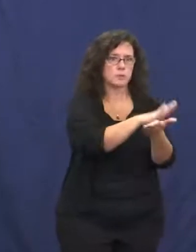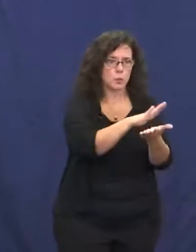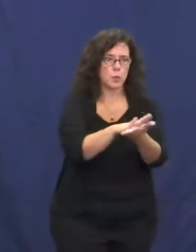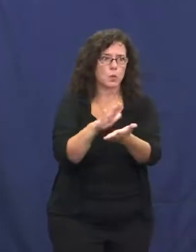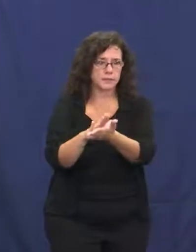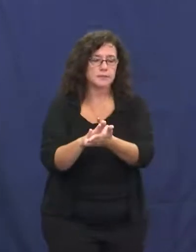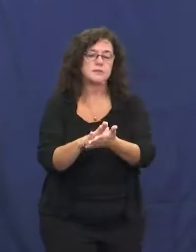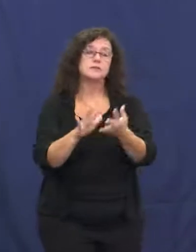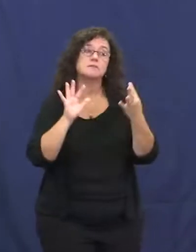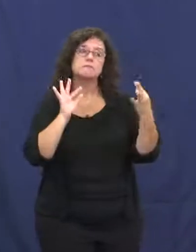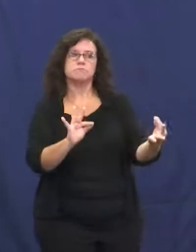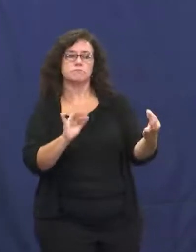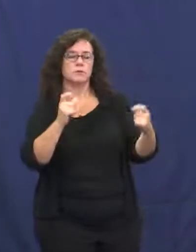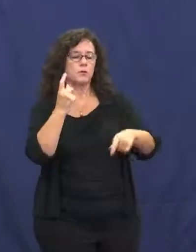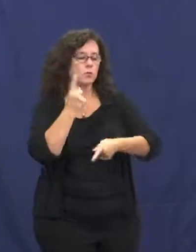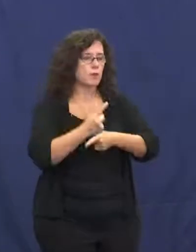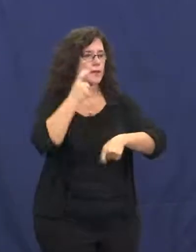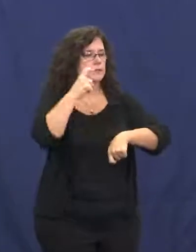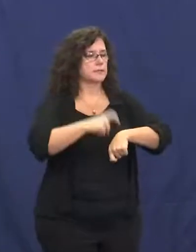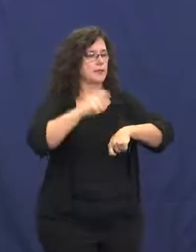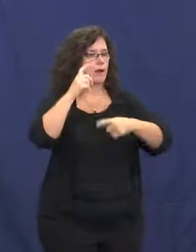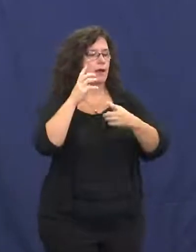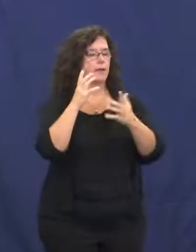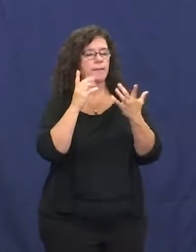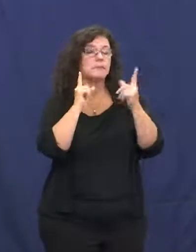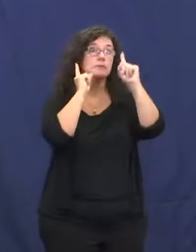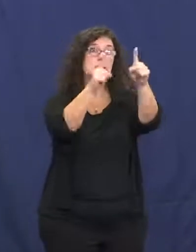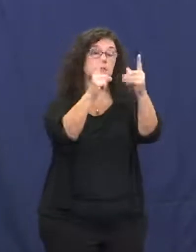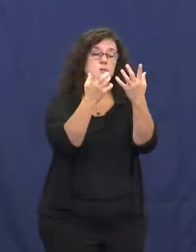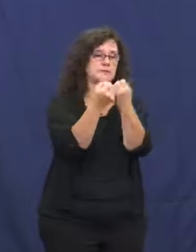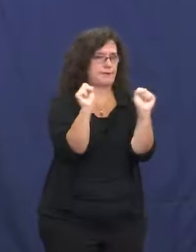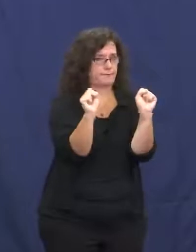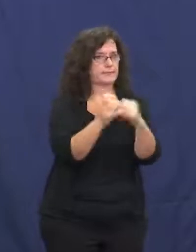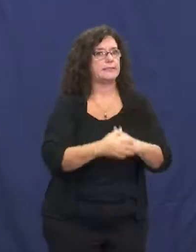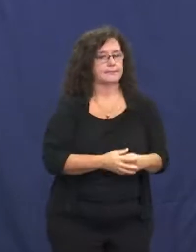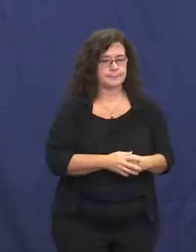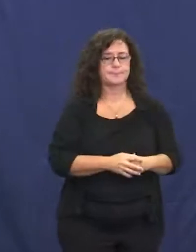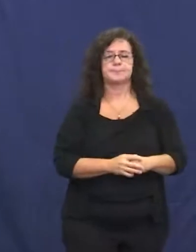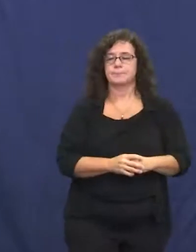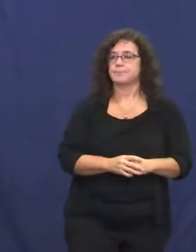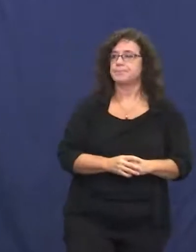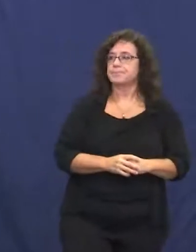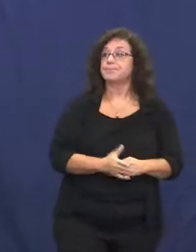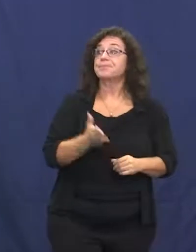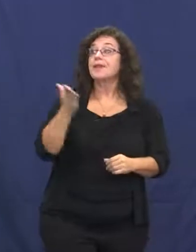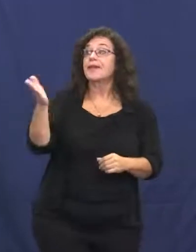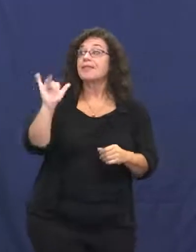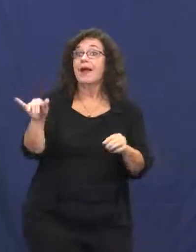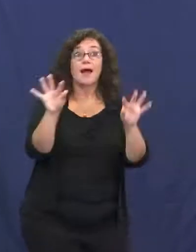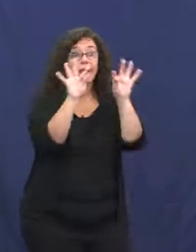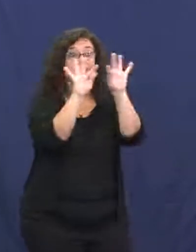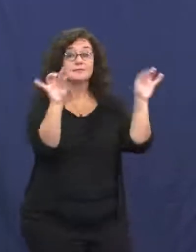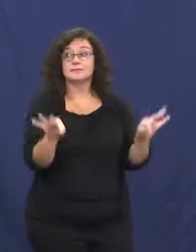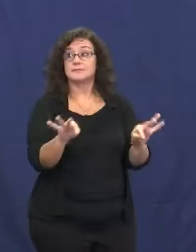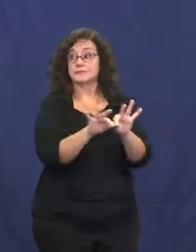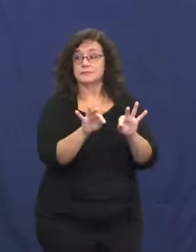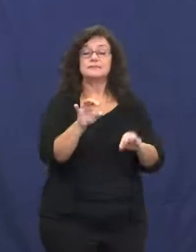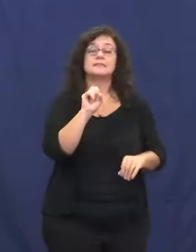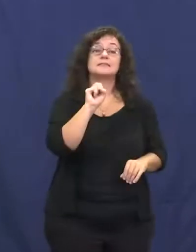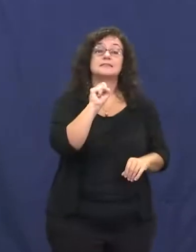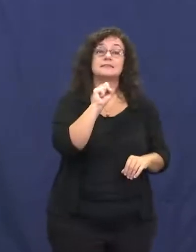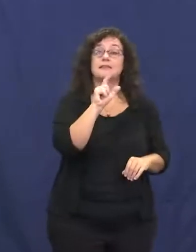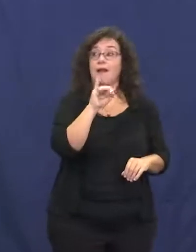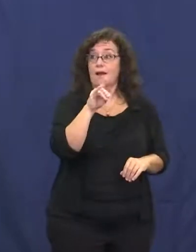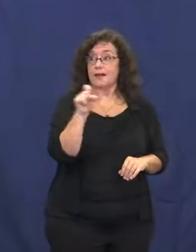time with safety as our top priority. This particular framework that you have on the screen is the umbrella under